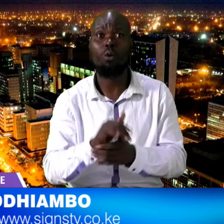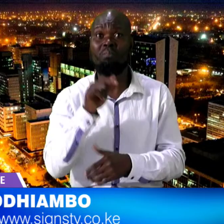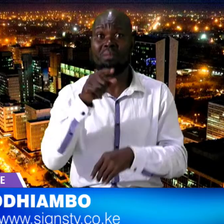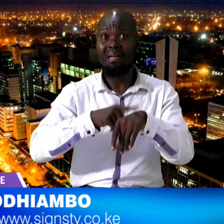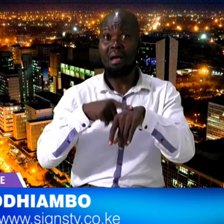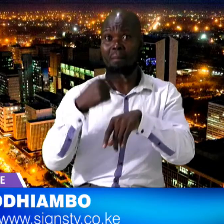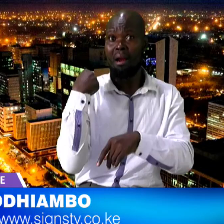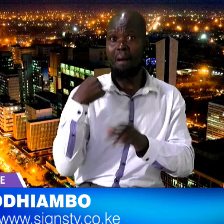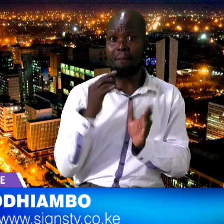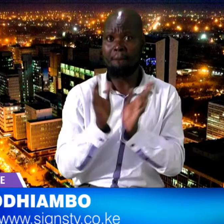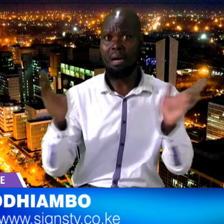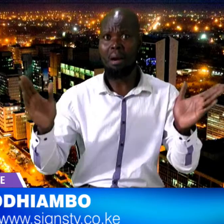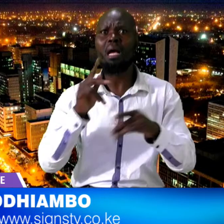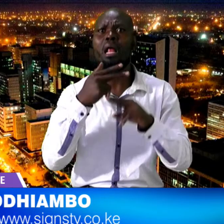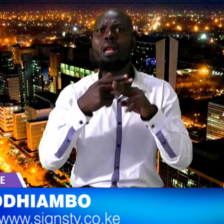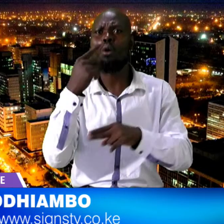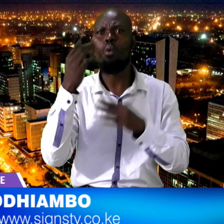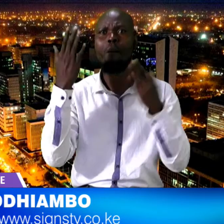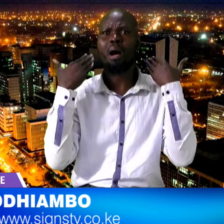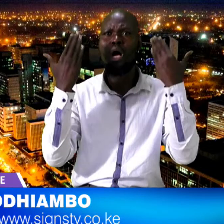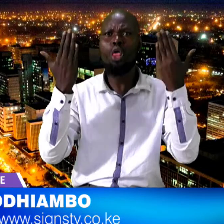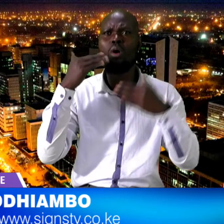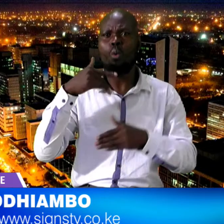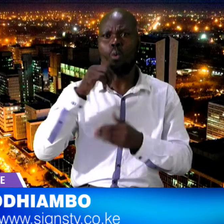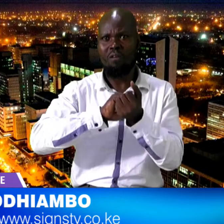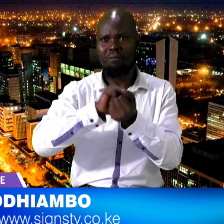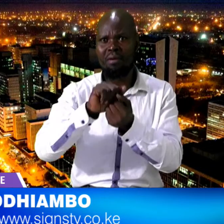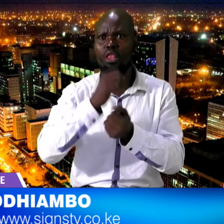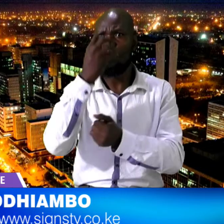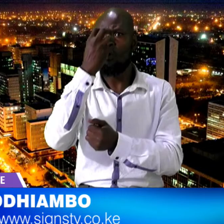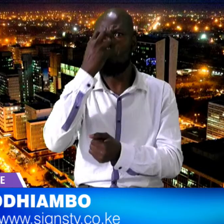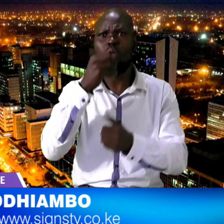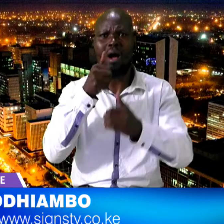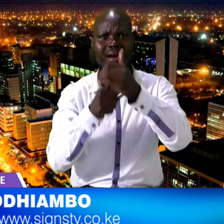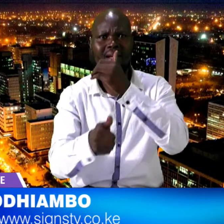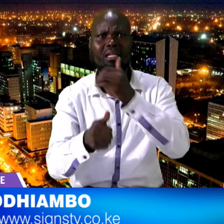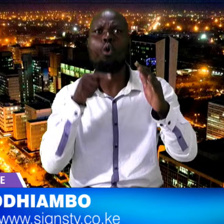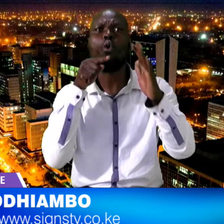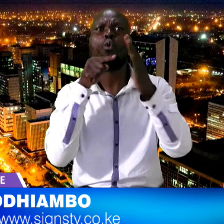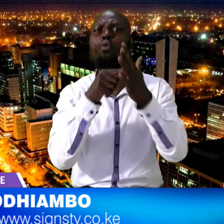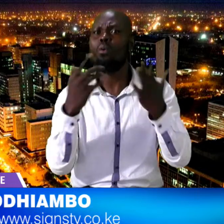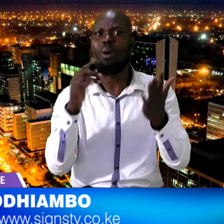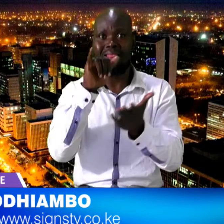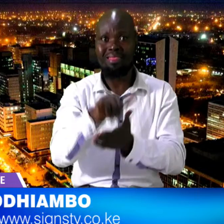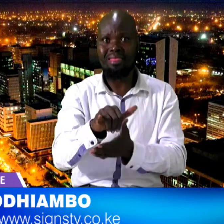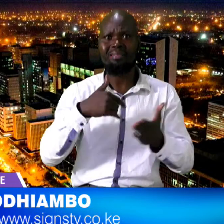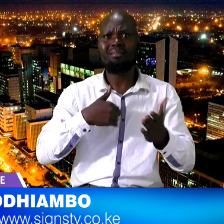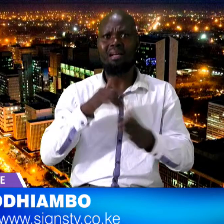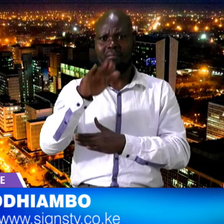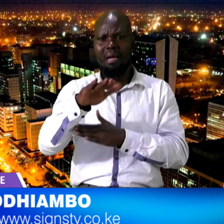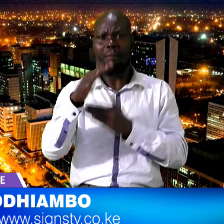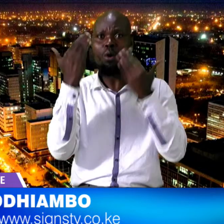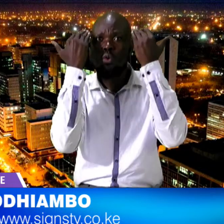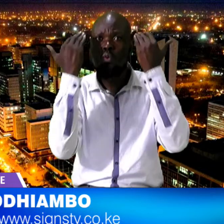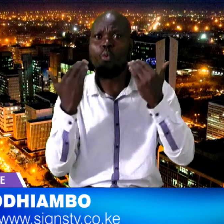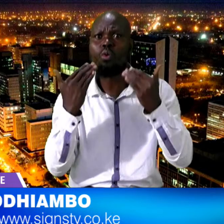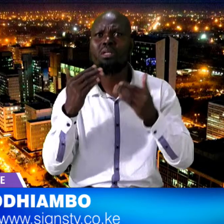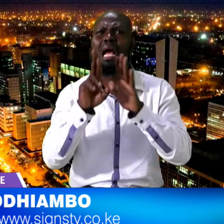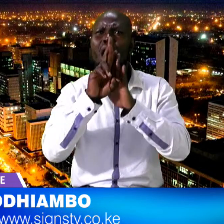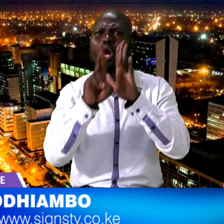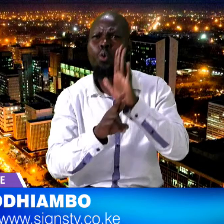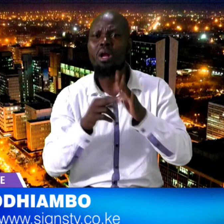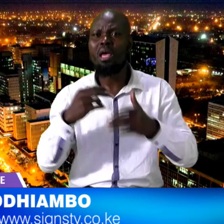the housing levy unconstitutional. Addressing the public in Kutine, that's in Meru County, on